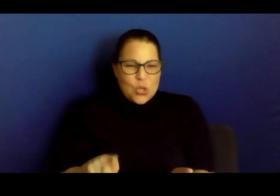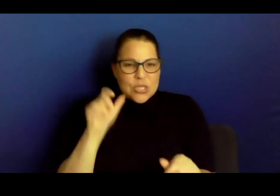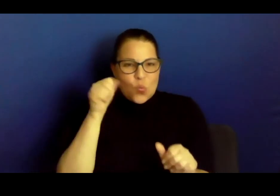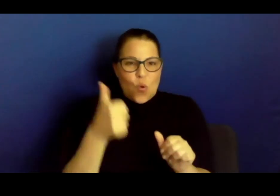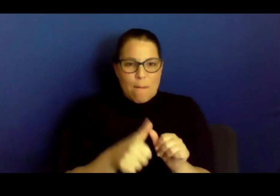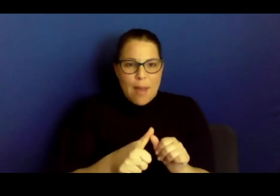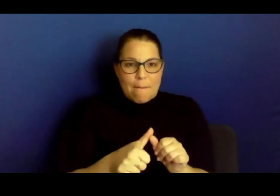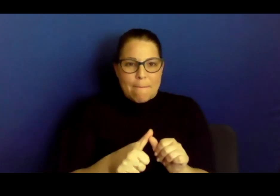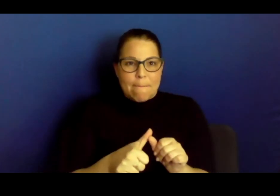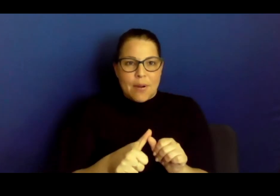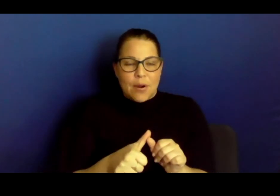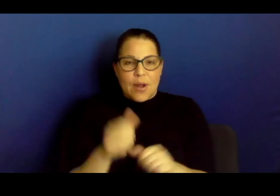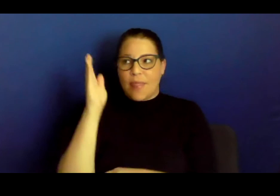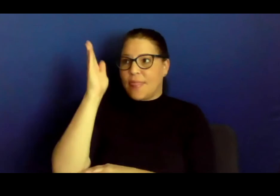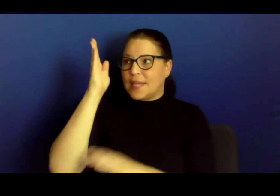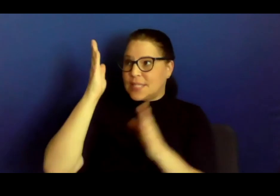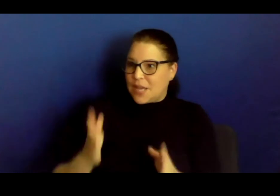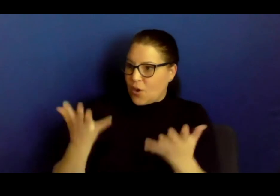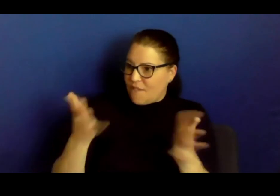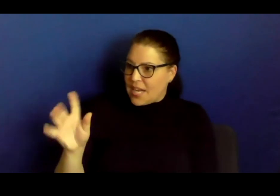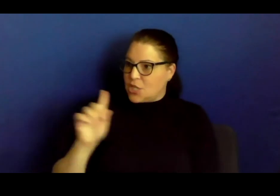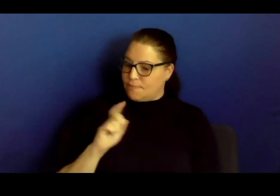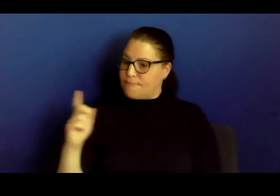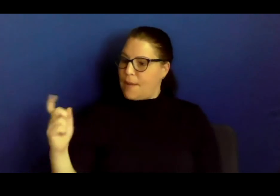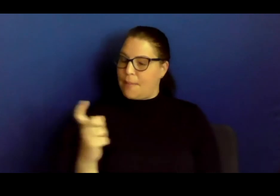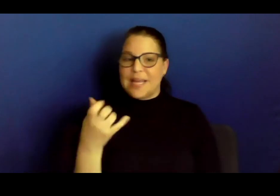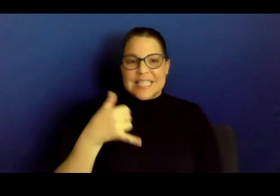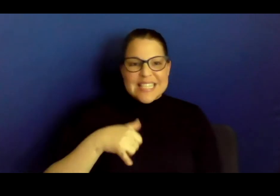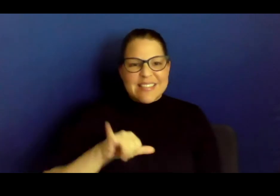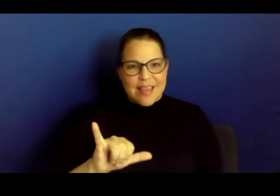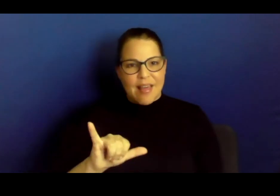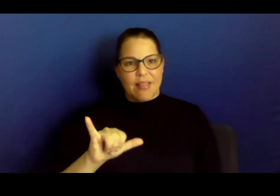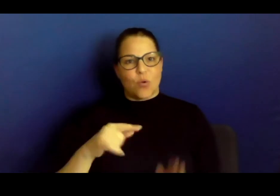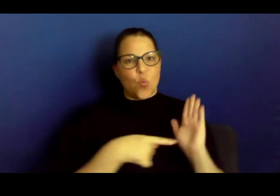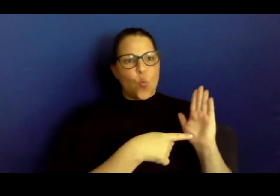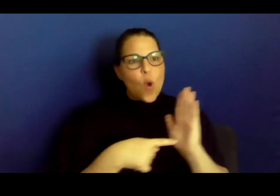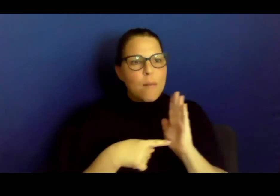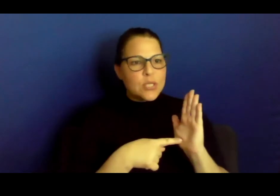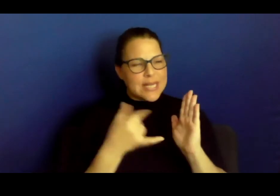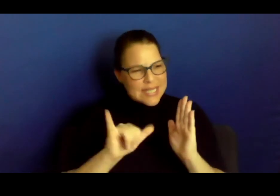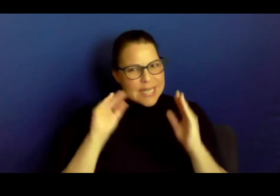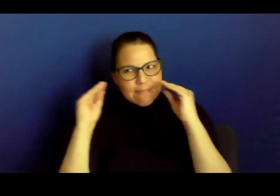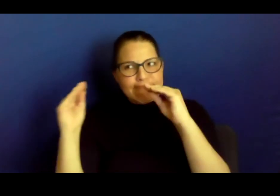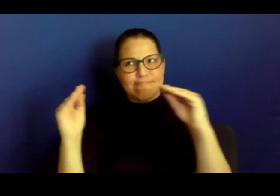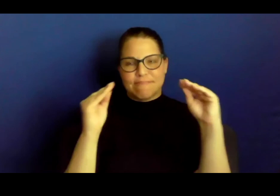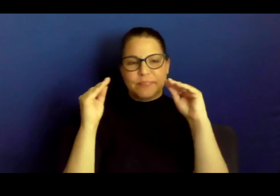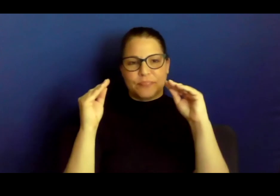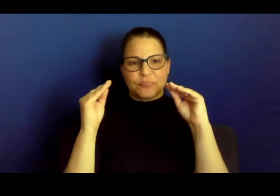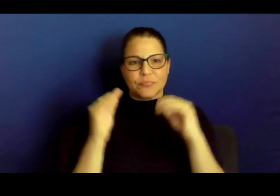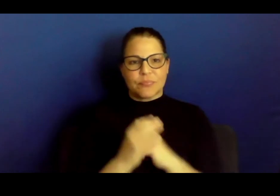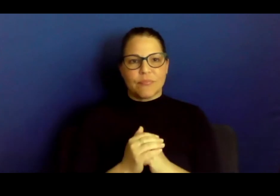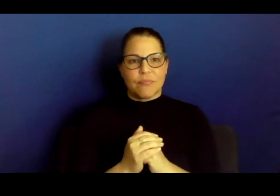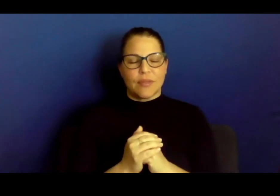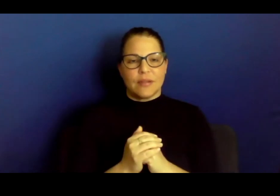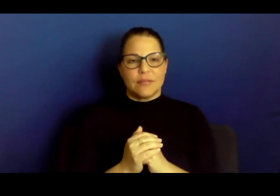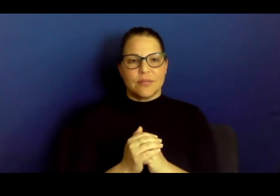even though the speakers are done, you're still facilitating, you're still that person. So to give